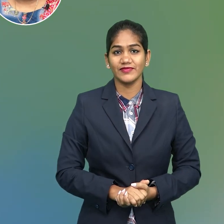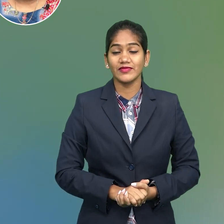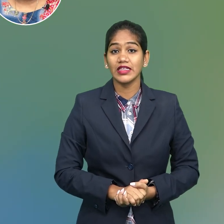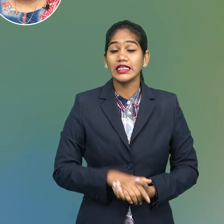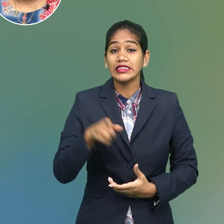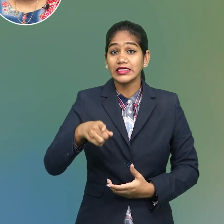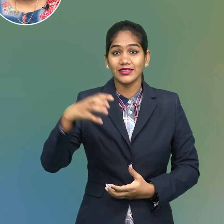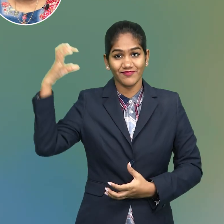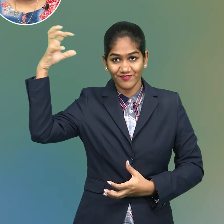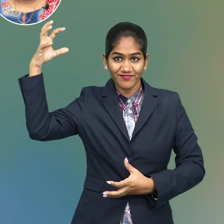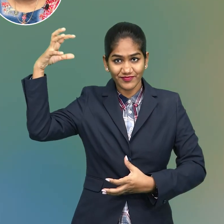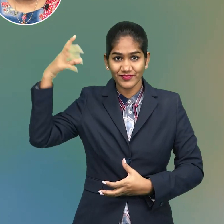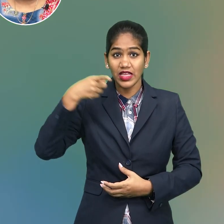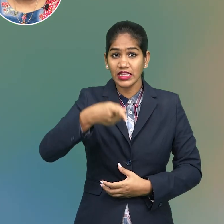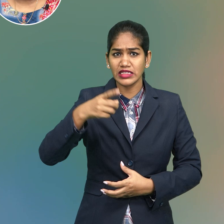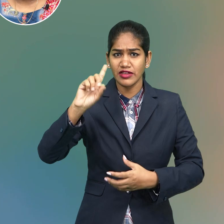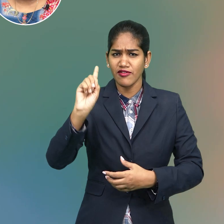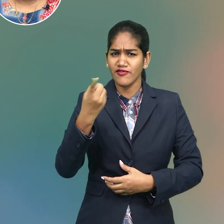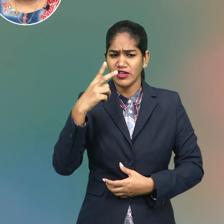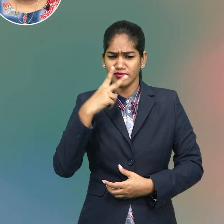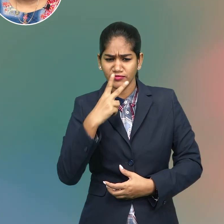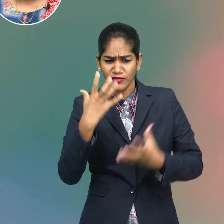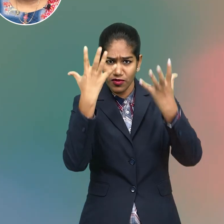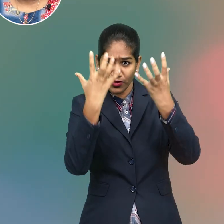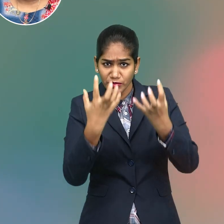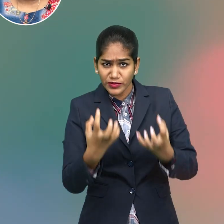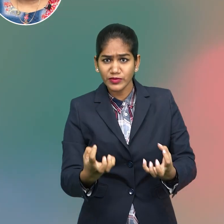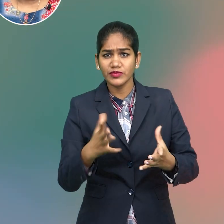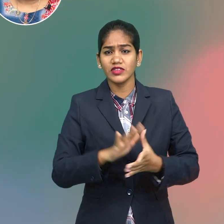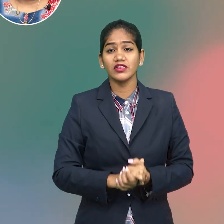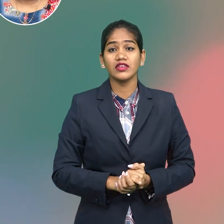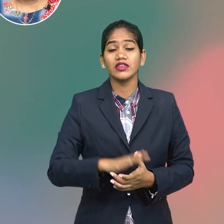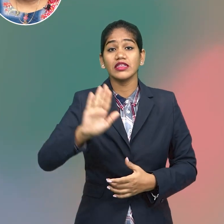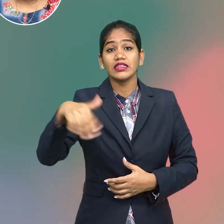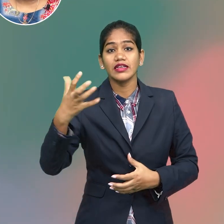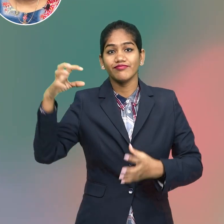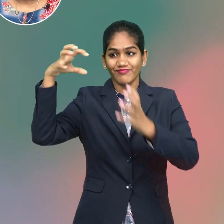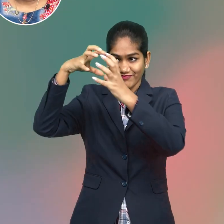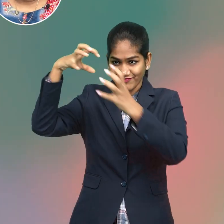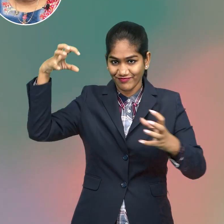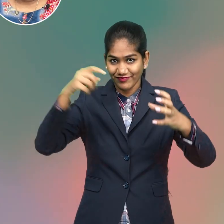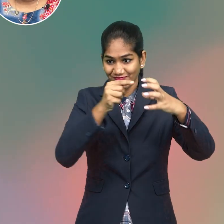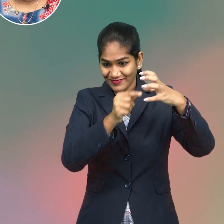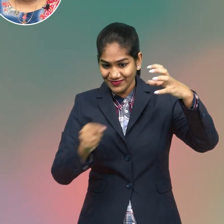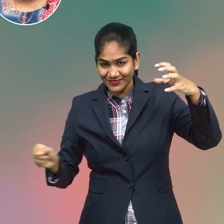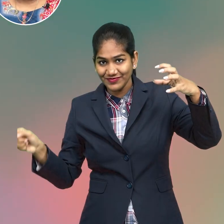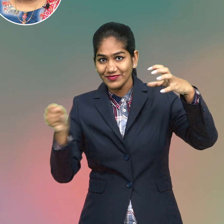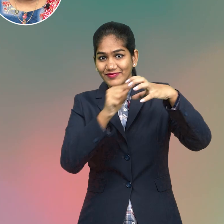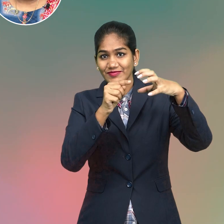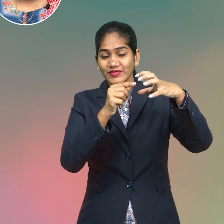The amount of sunlight that is first observed and then radiated back or